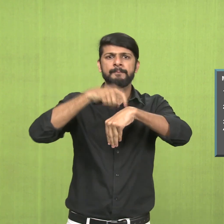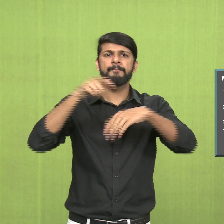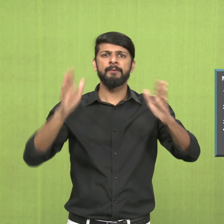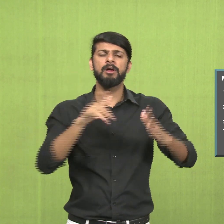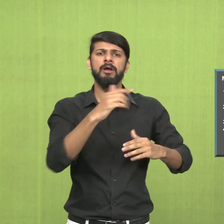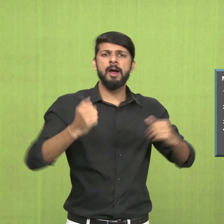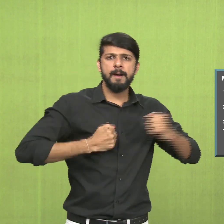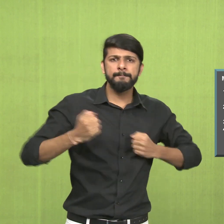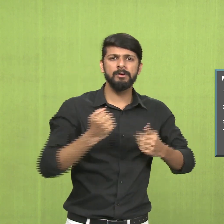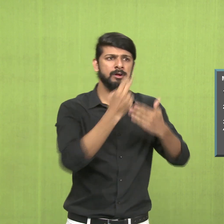and during that time